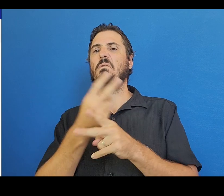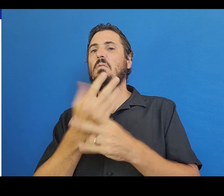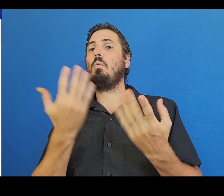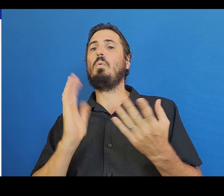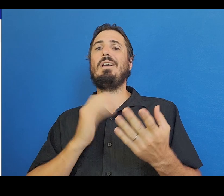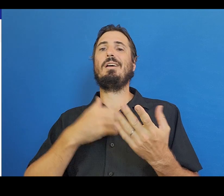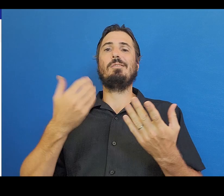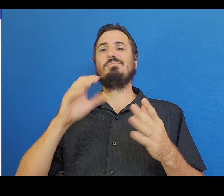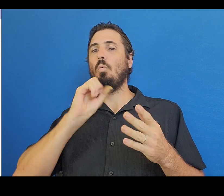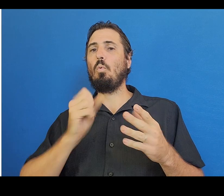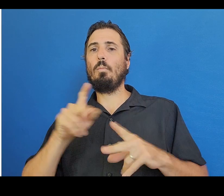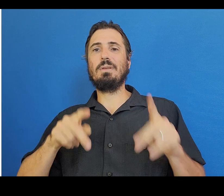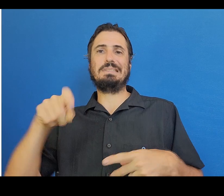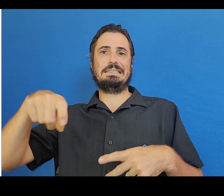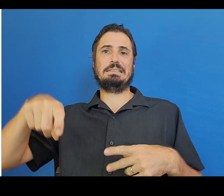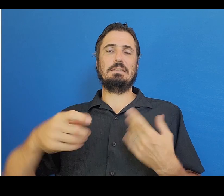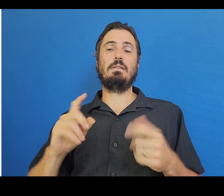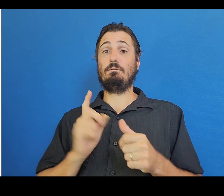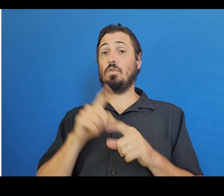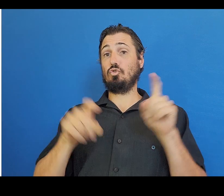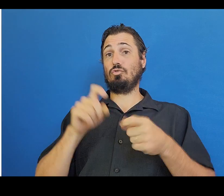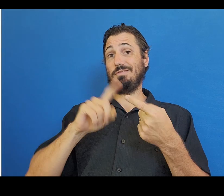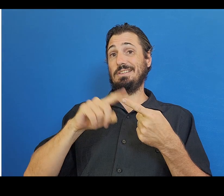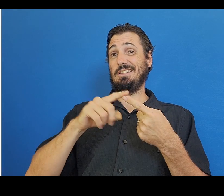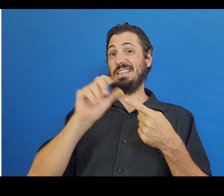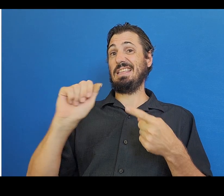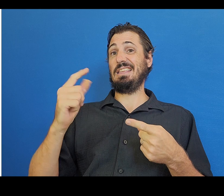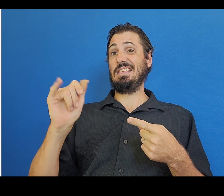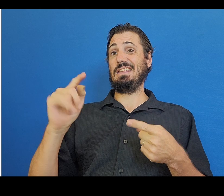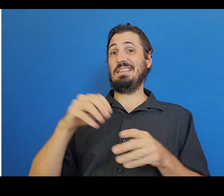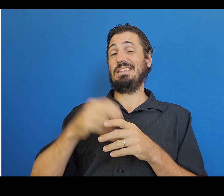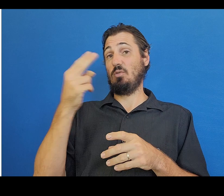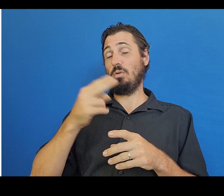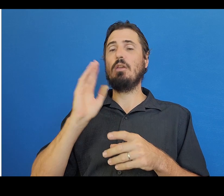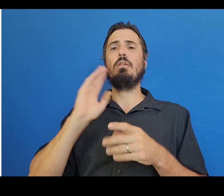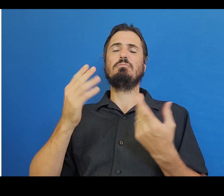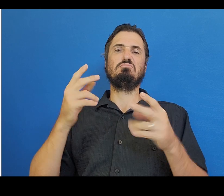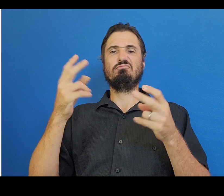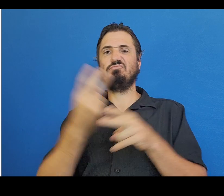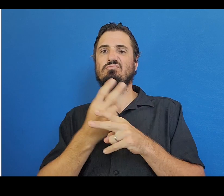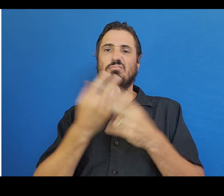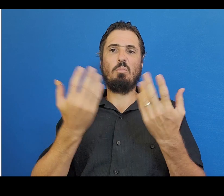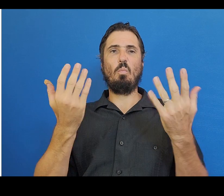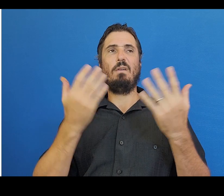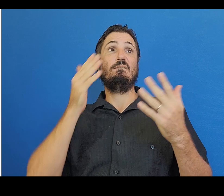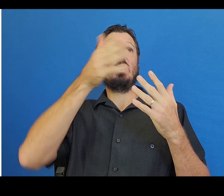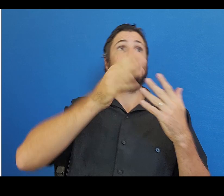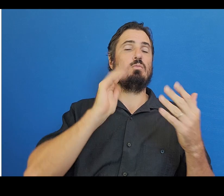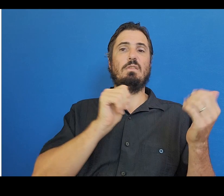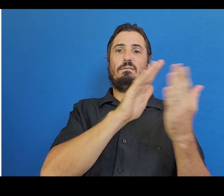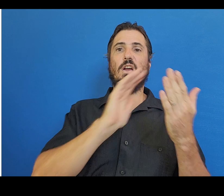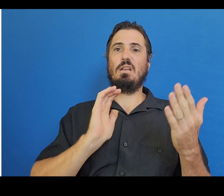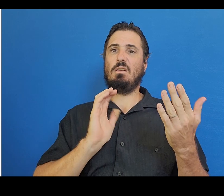aging population. The first survey, Aging in Hawaii, looks at issues faced by our kupuna and tomorrow's older